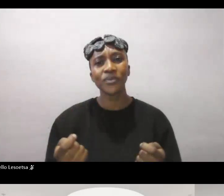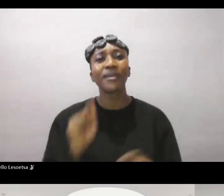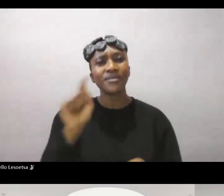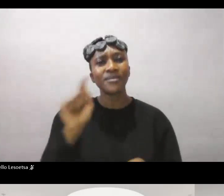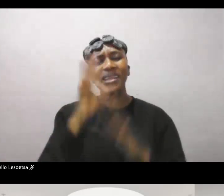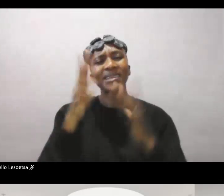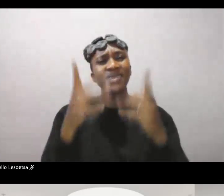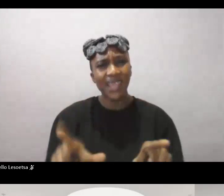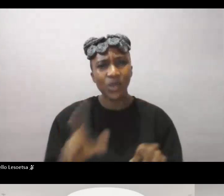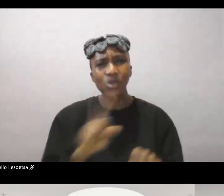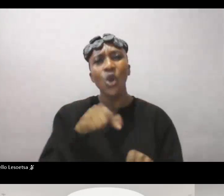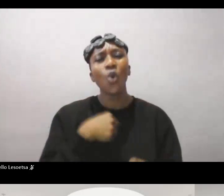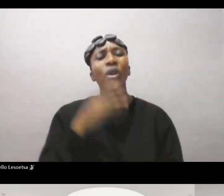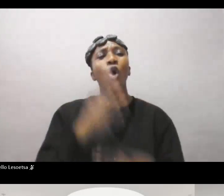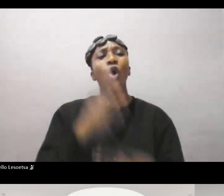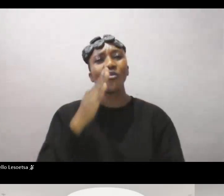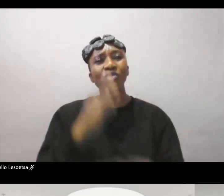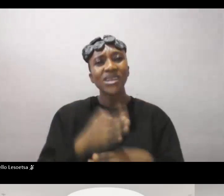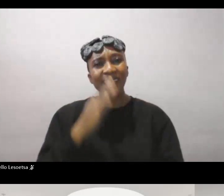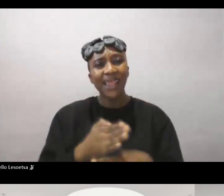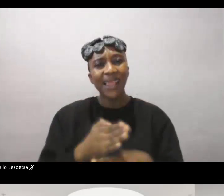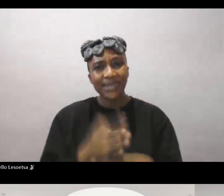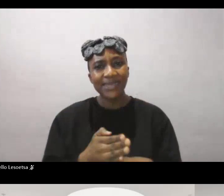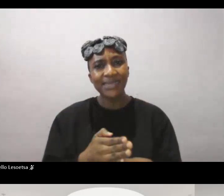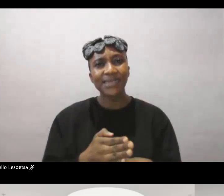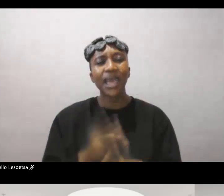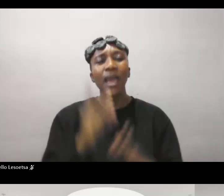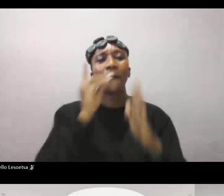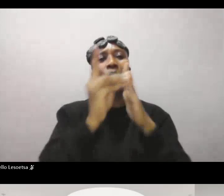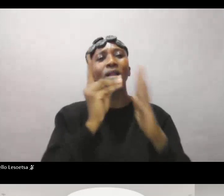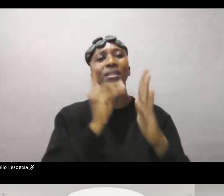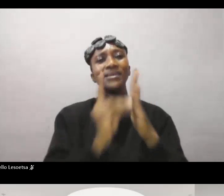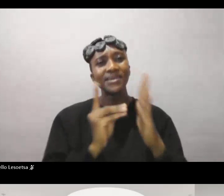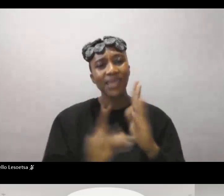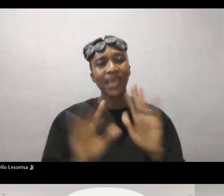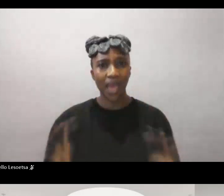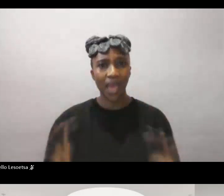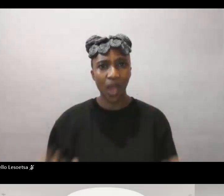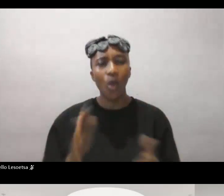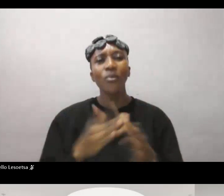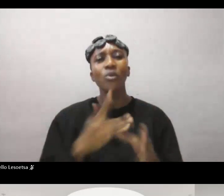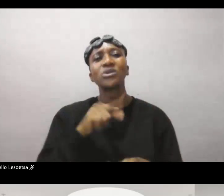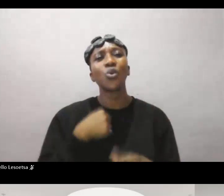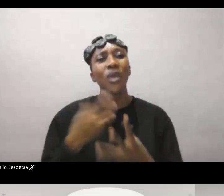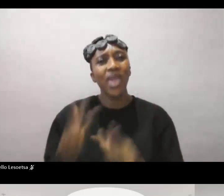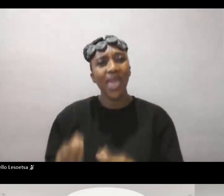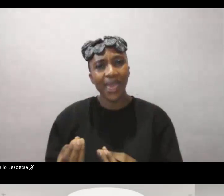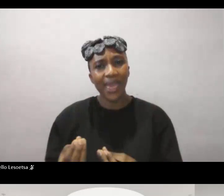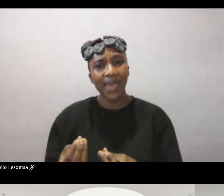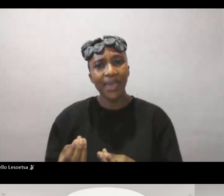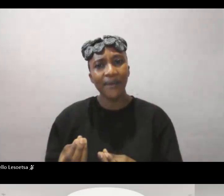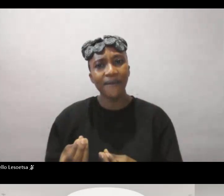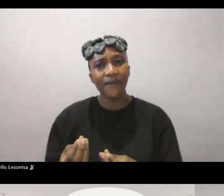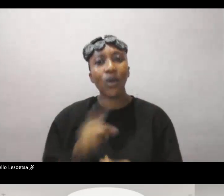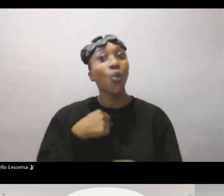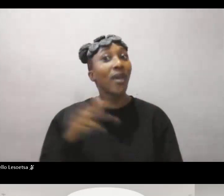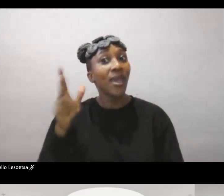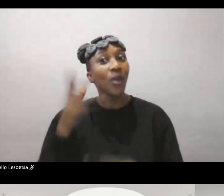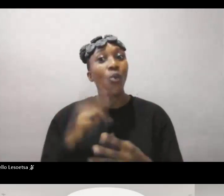we operationalize the policy? Because we've had something positive that has happened in the country, which